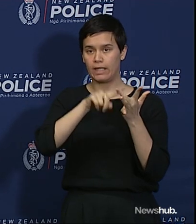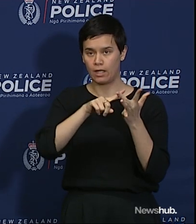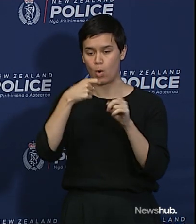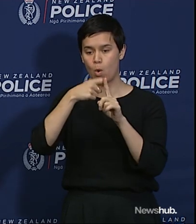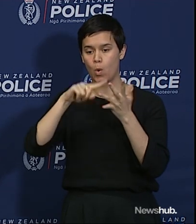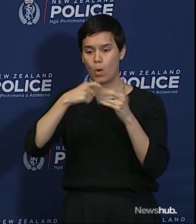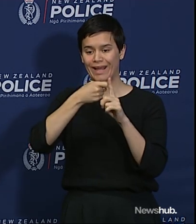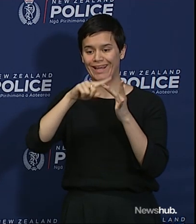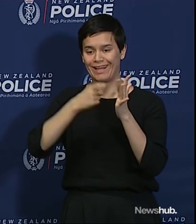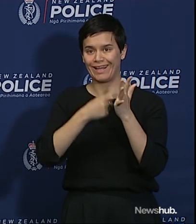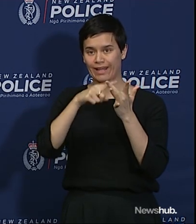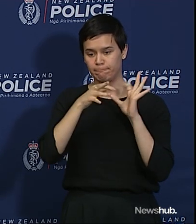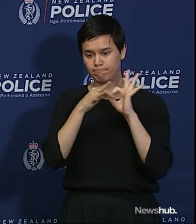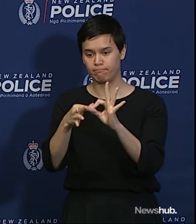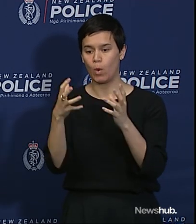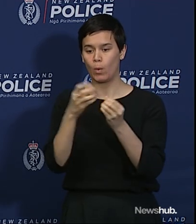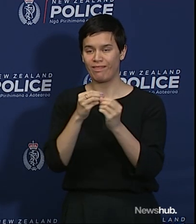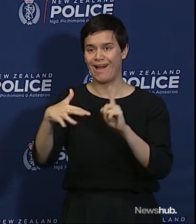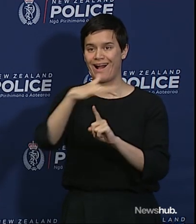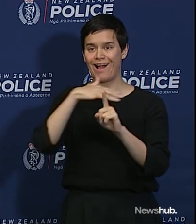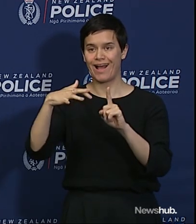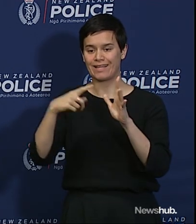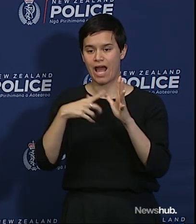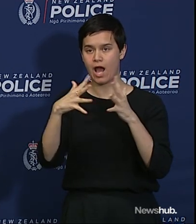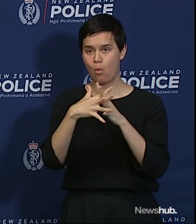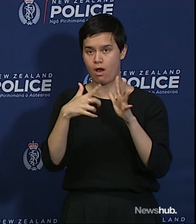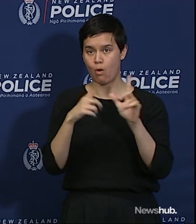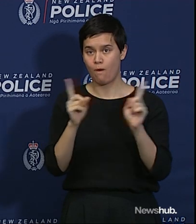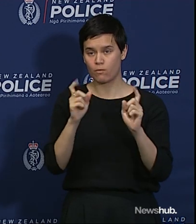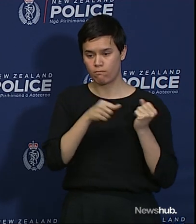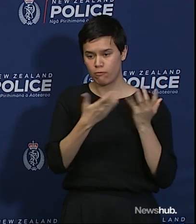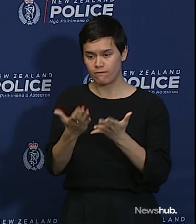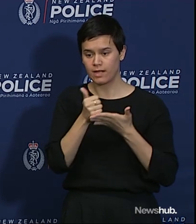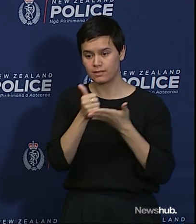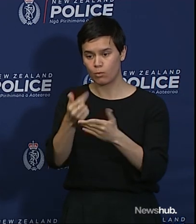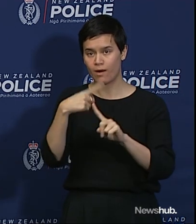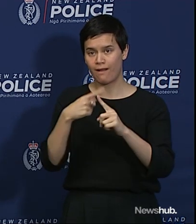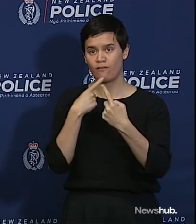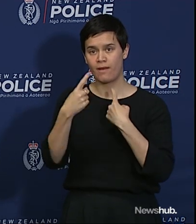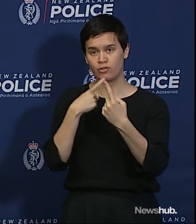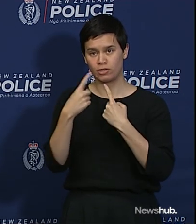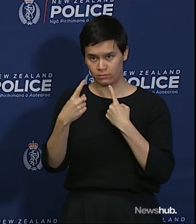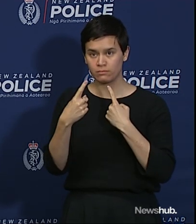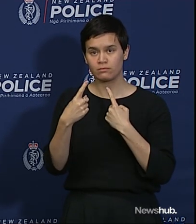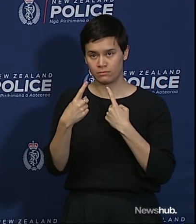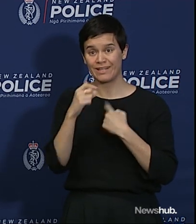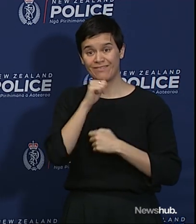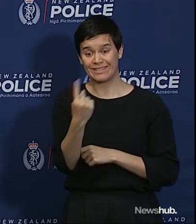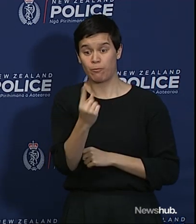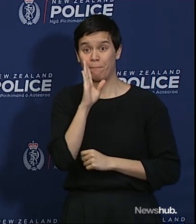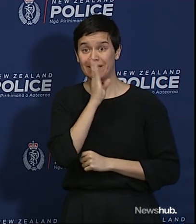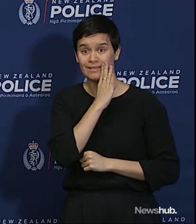o Ngāhi Awa to provide support and information to family and whānau of missing